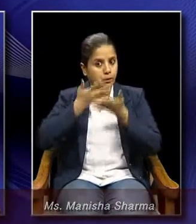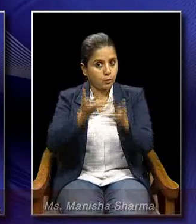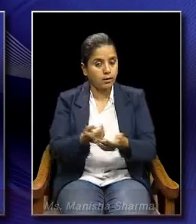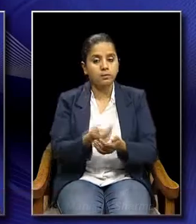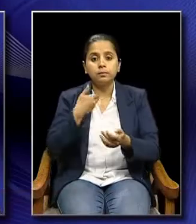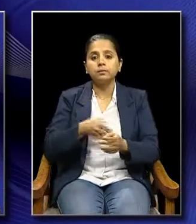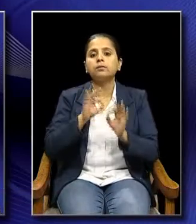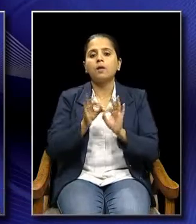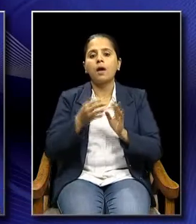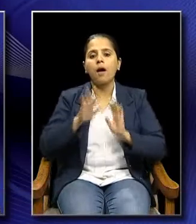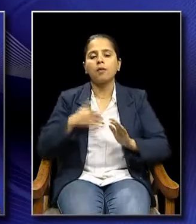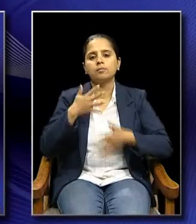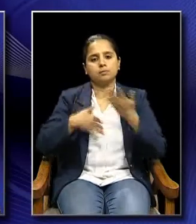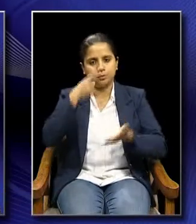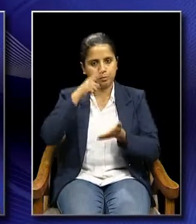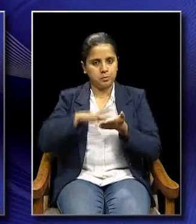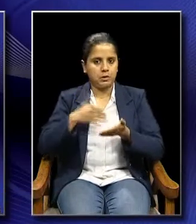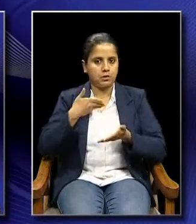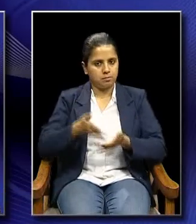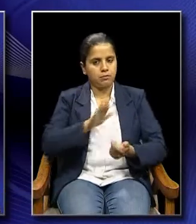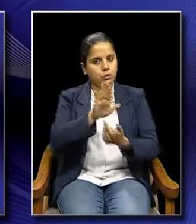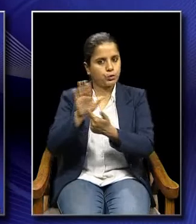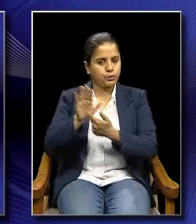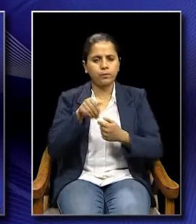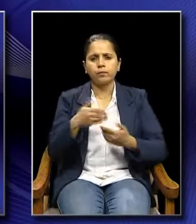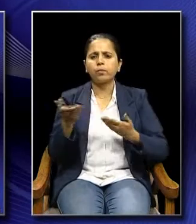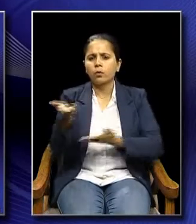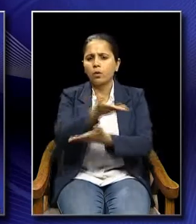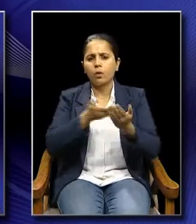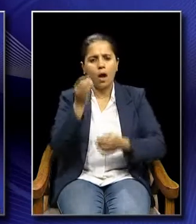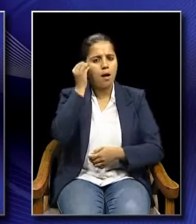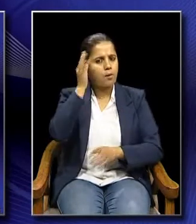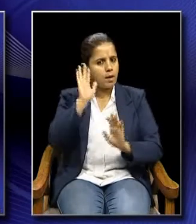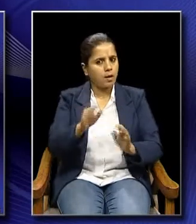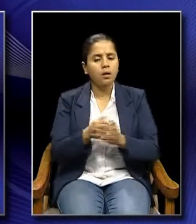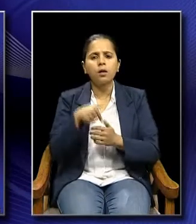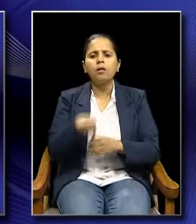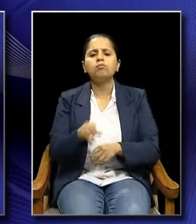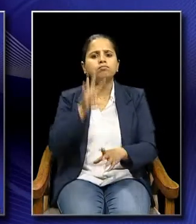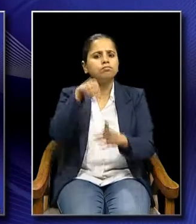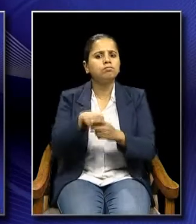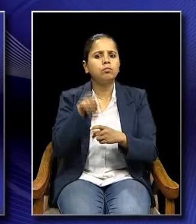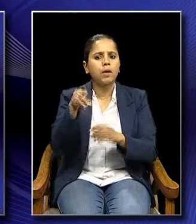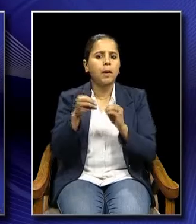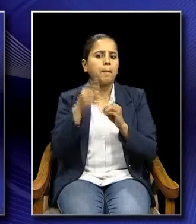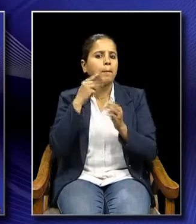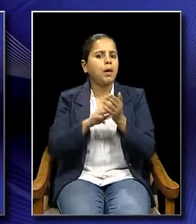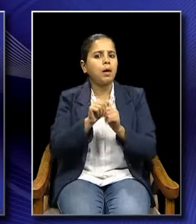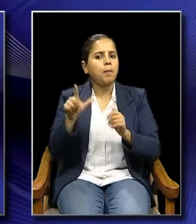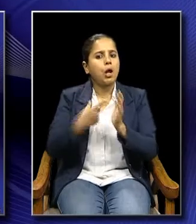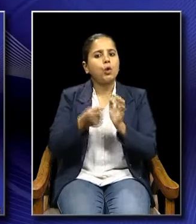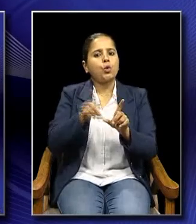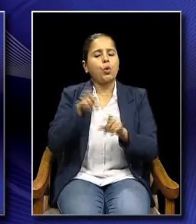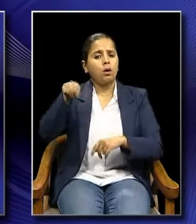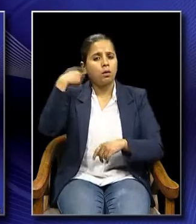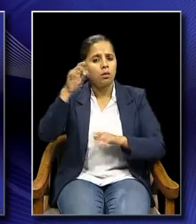an interpreter we have Manisha Sharma with us. As all of us are aware that the contribution of Bimal Roy to the Hindi cinema has